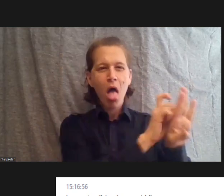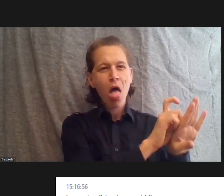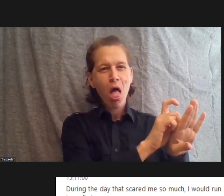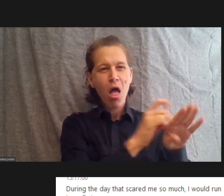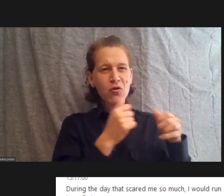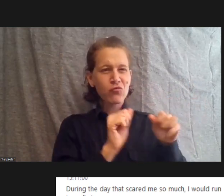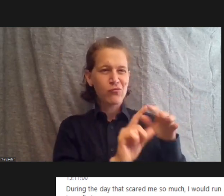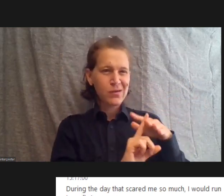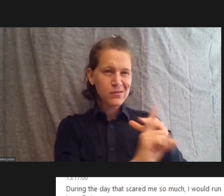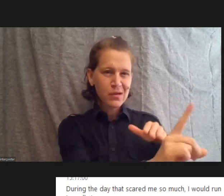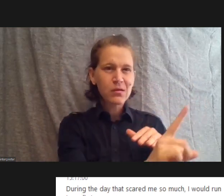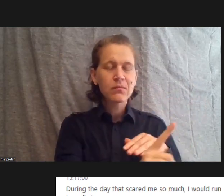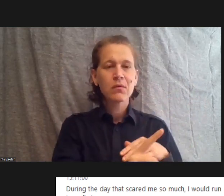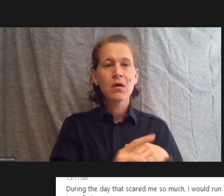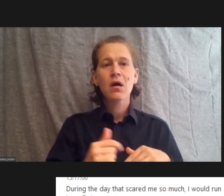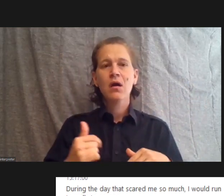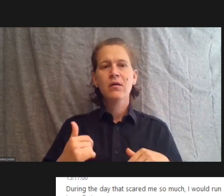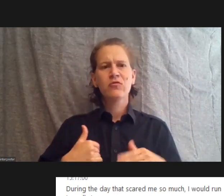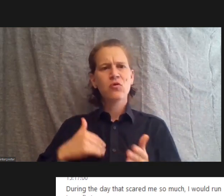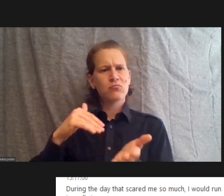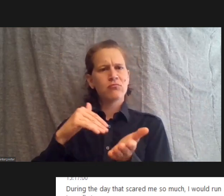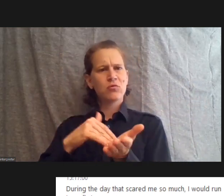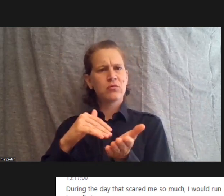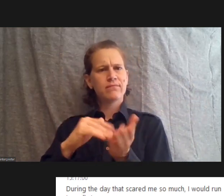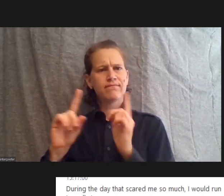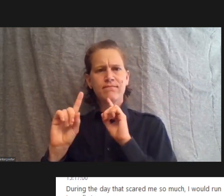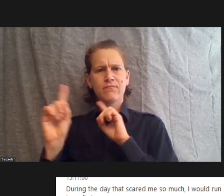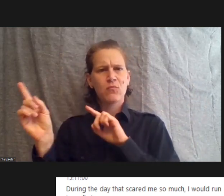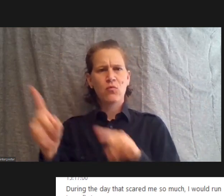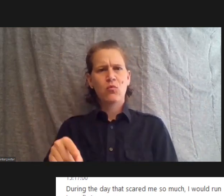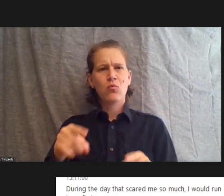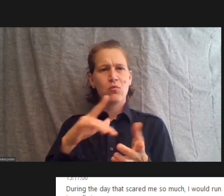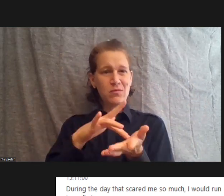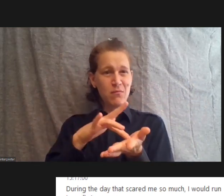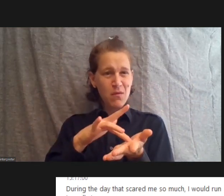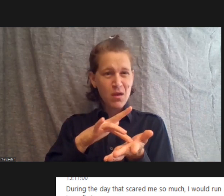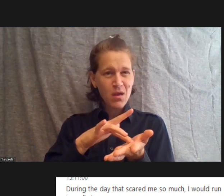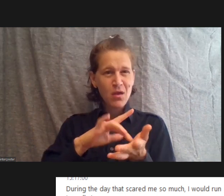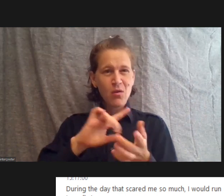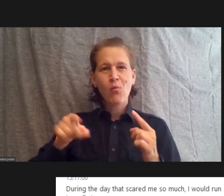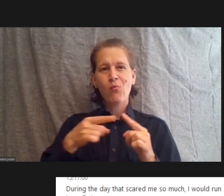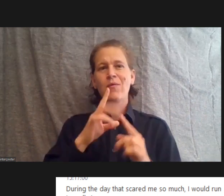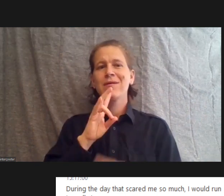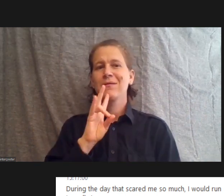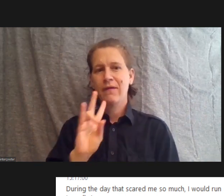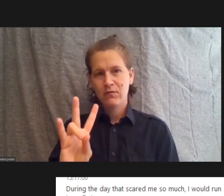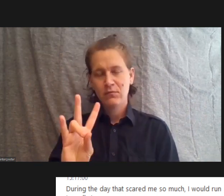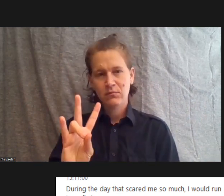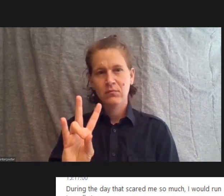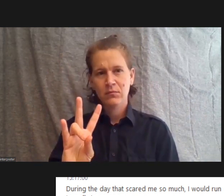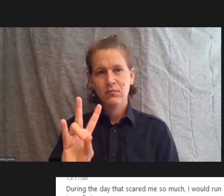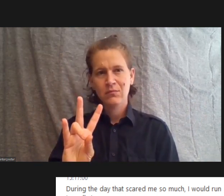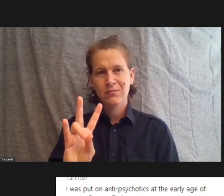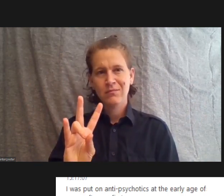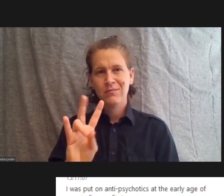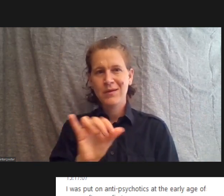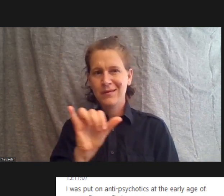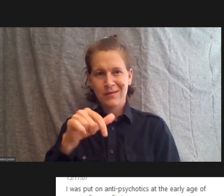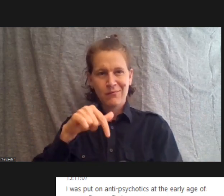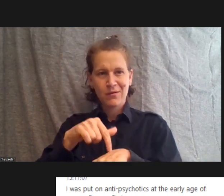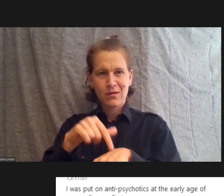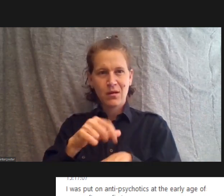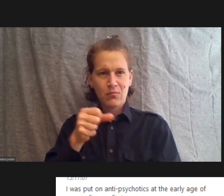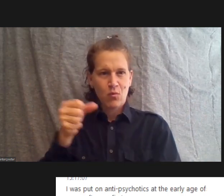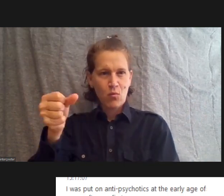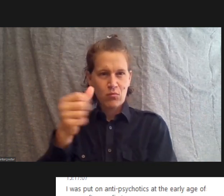was put on antipsychotics at the early age of 7 after my first hospitalization. Thankfully,